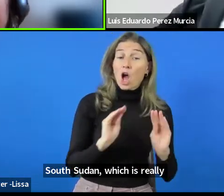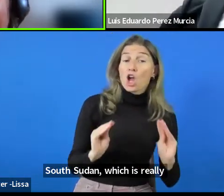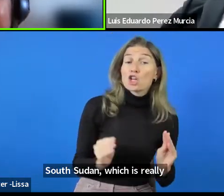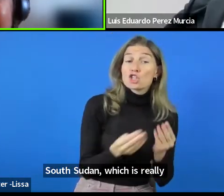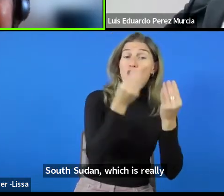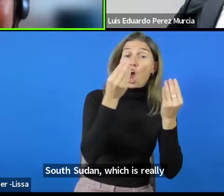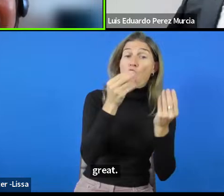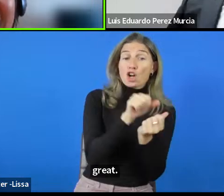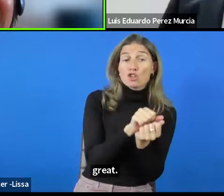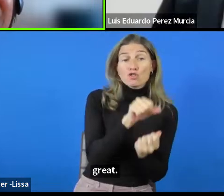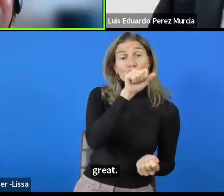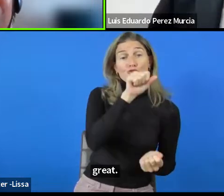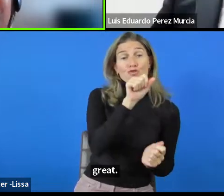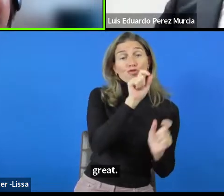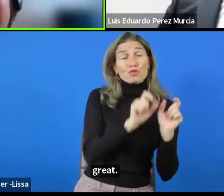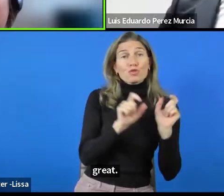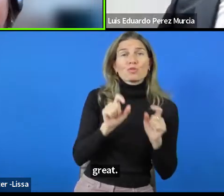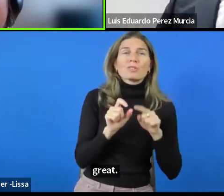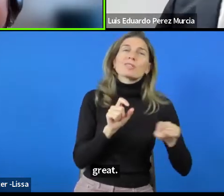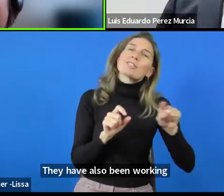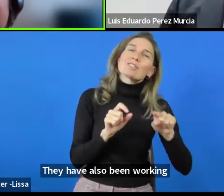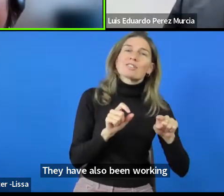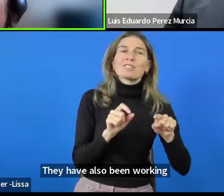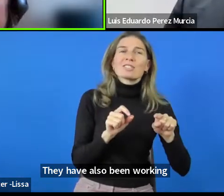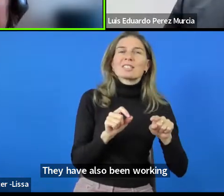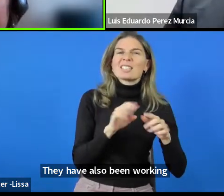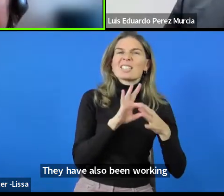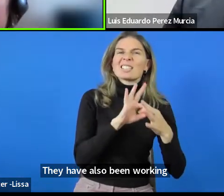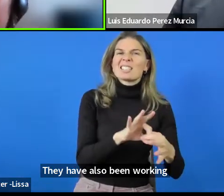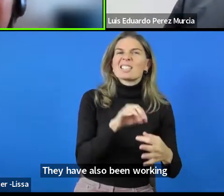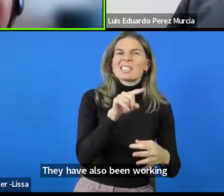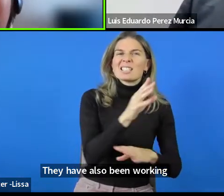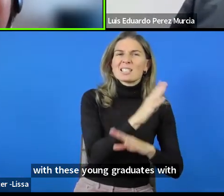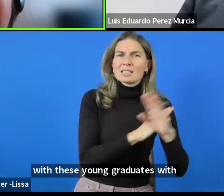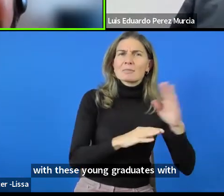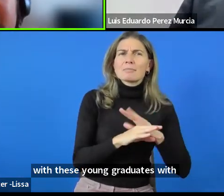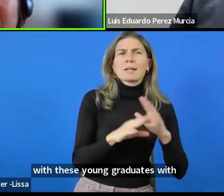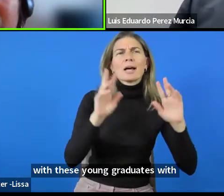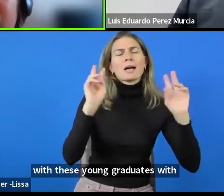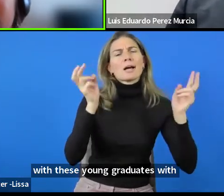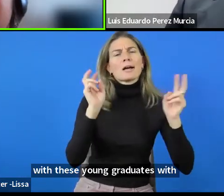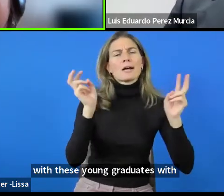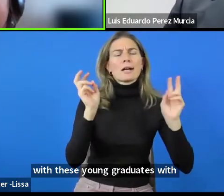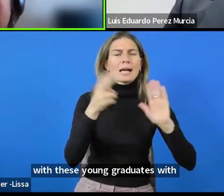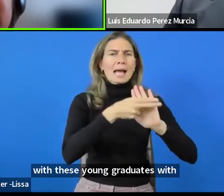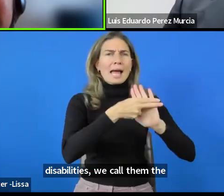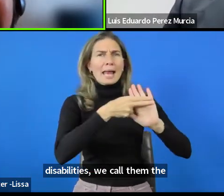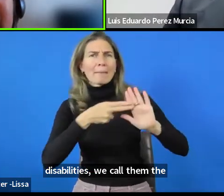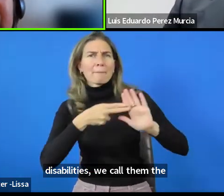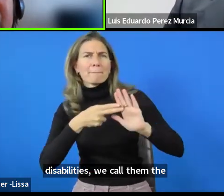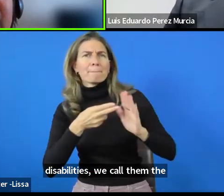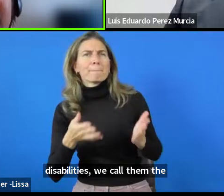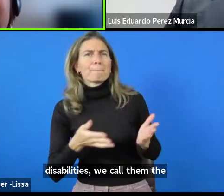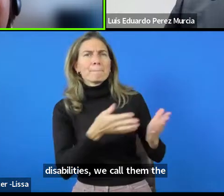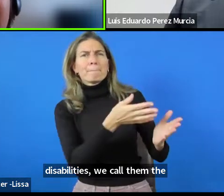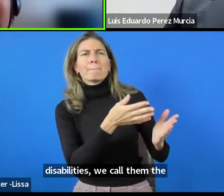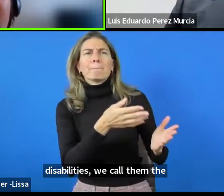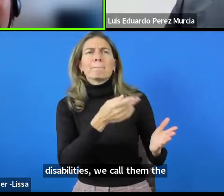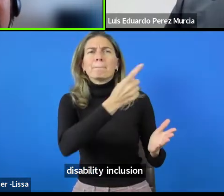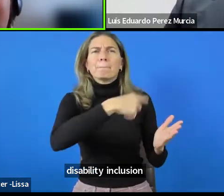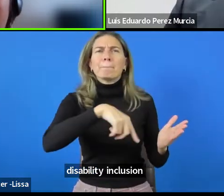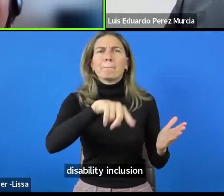inclusion facilitators, to raise awareness in their communities through radio, through community engagement